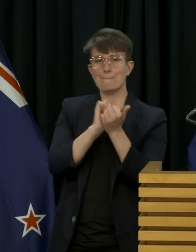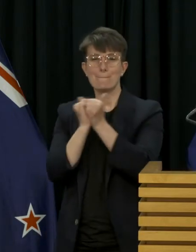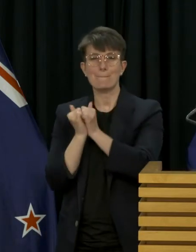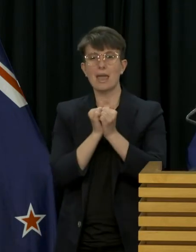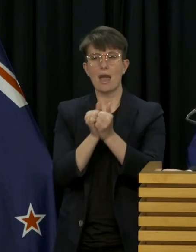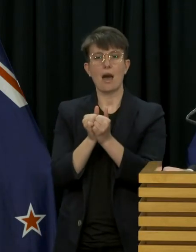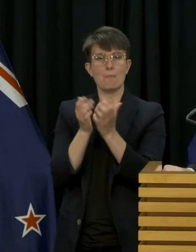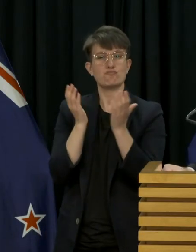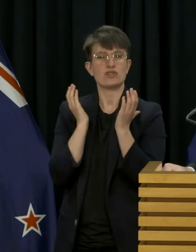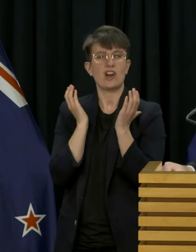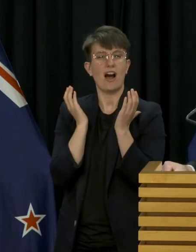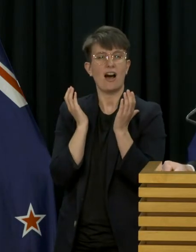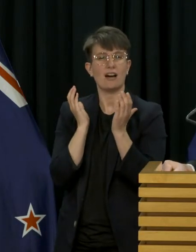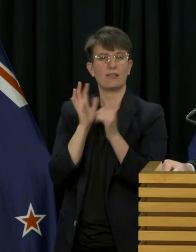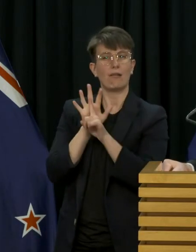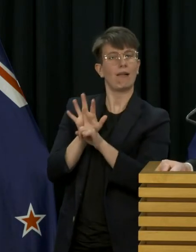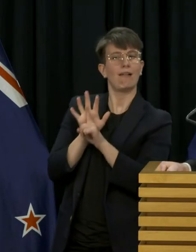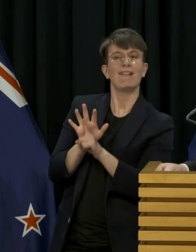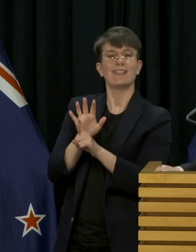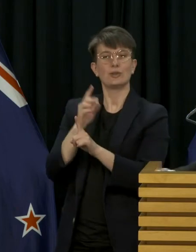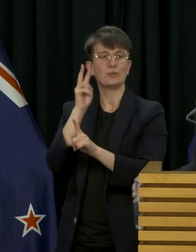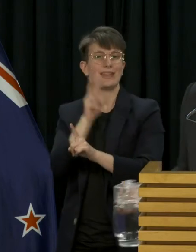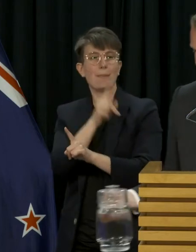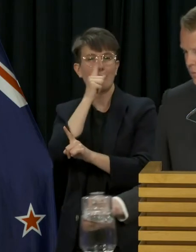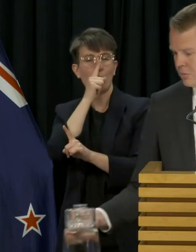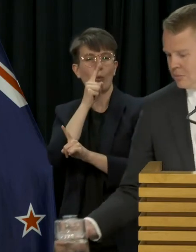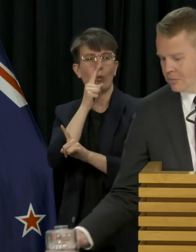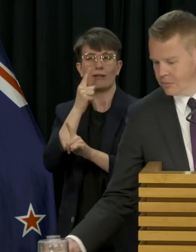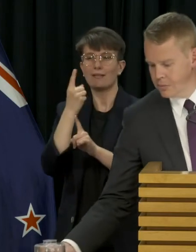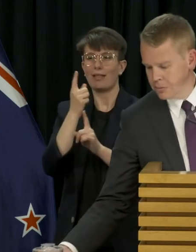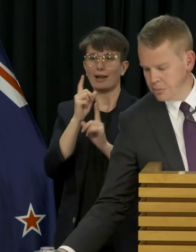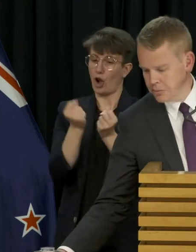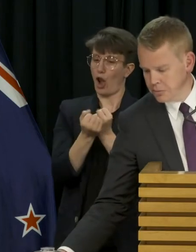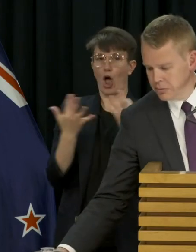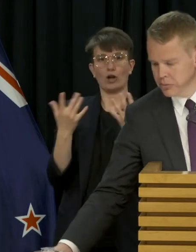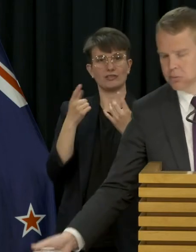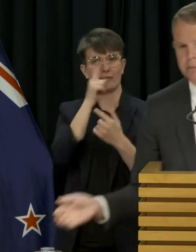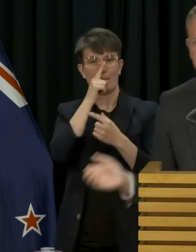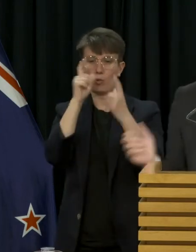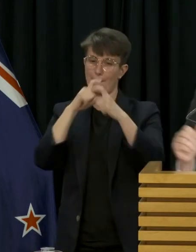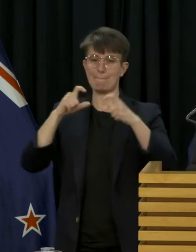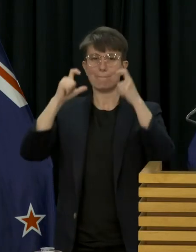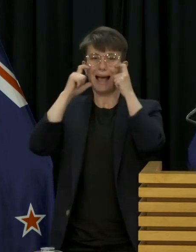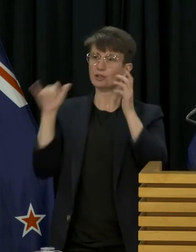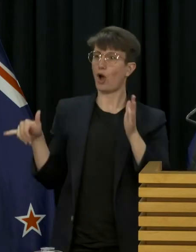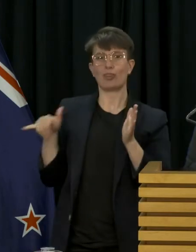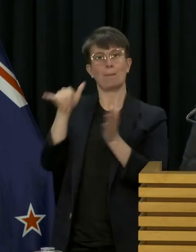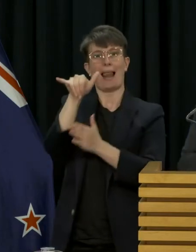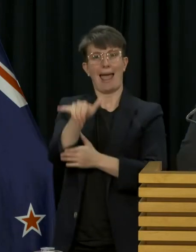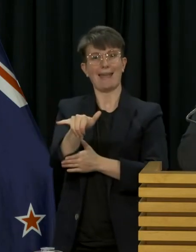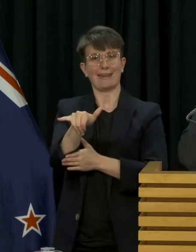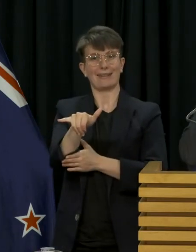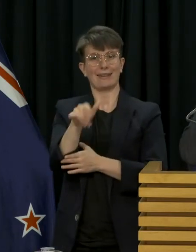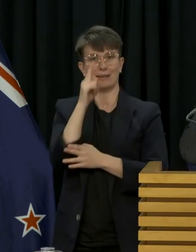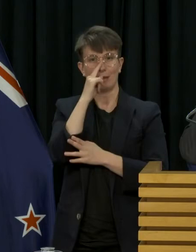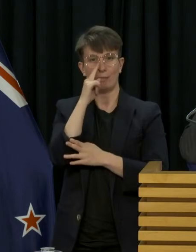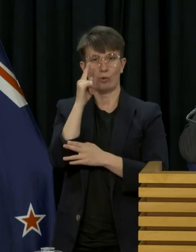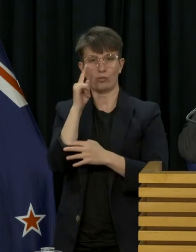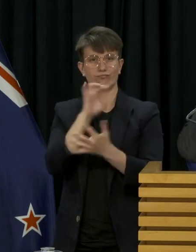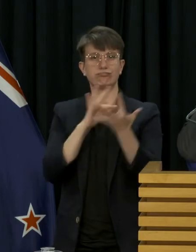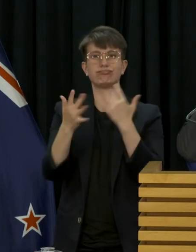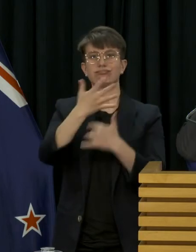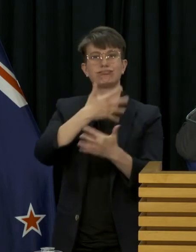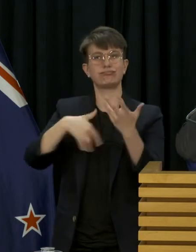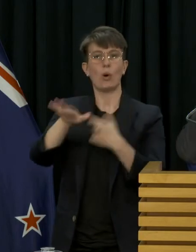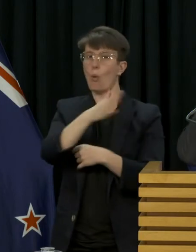on a plane, even before we've come through with these requirements at level 1, then you see that there's obviously